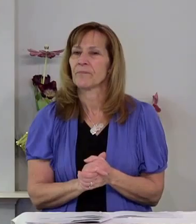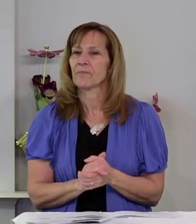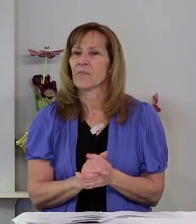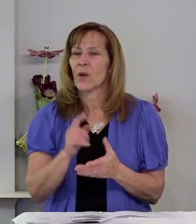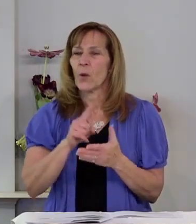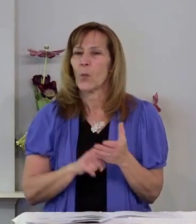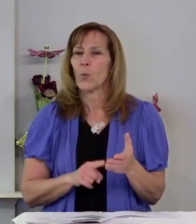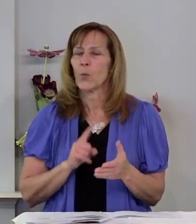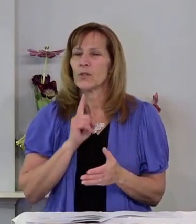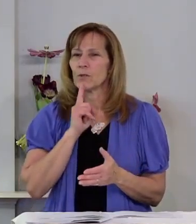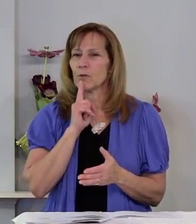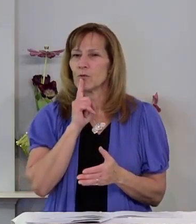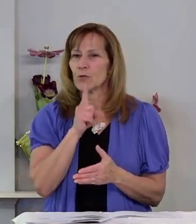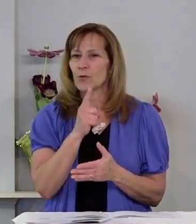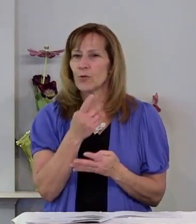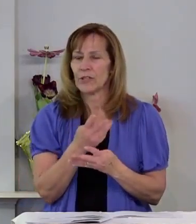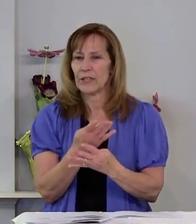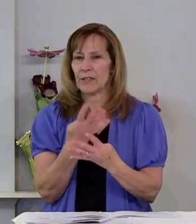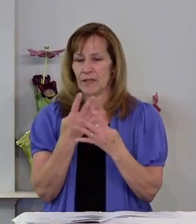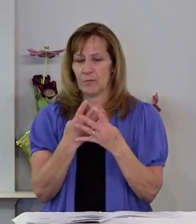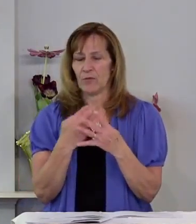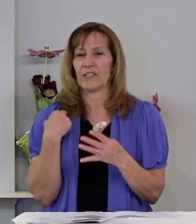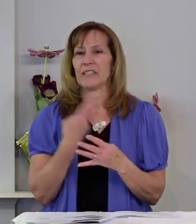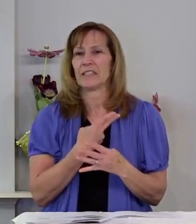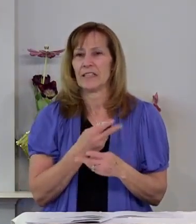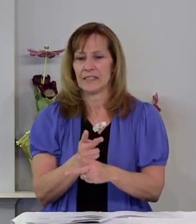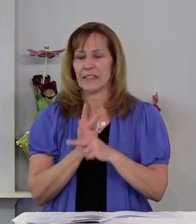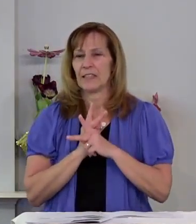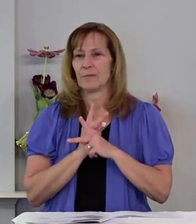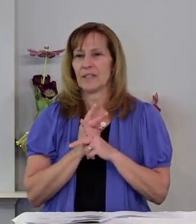What truly imprisons us?